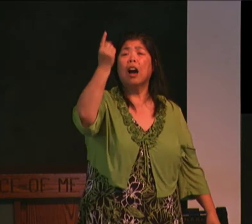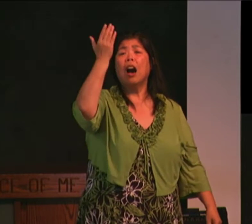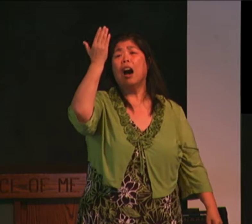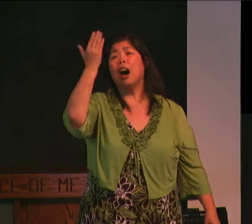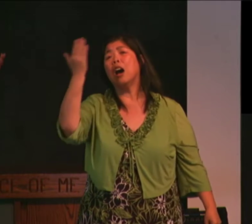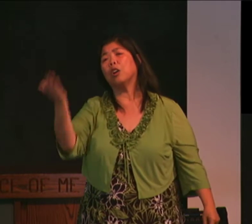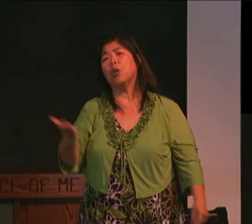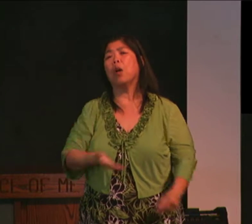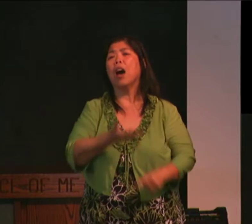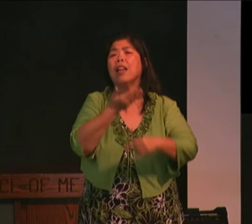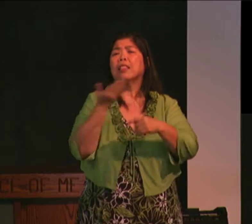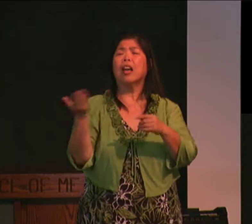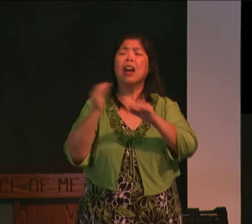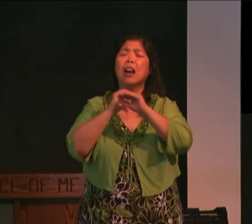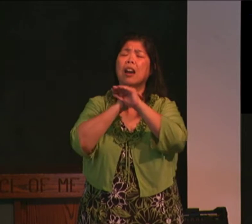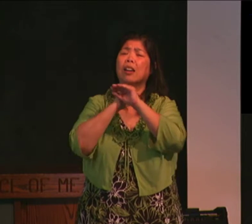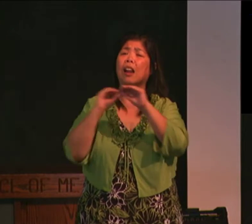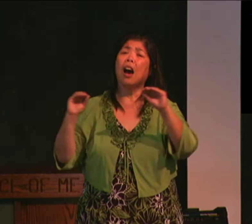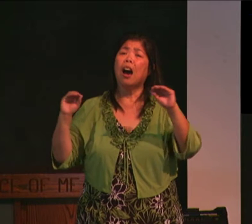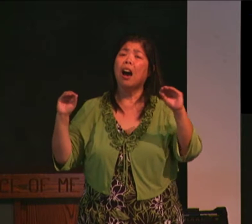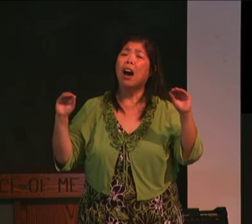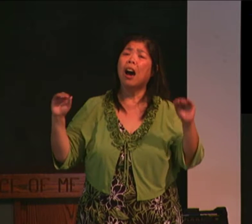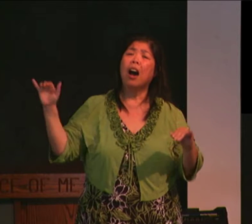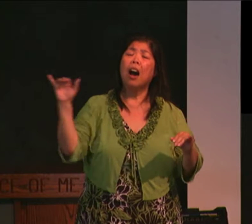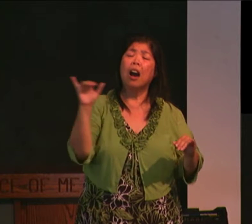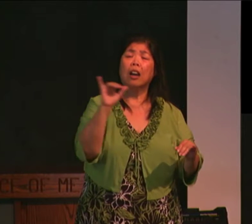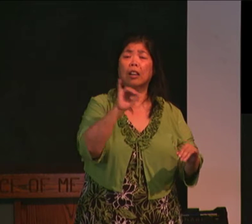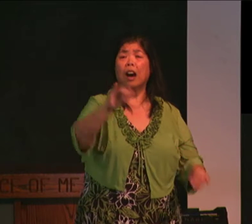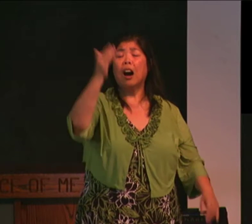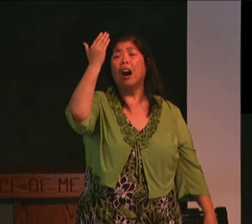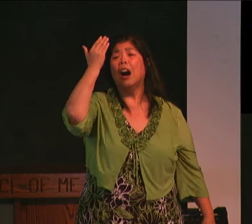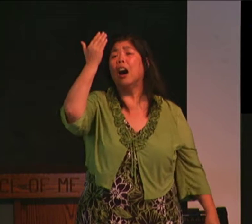you. There is none like you.